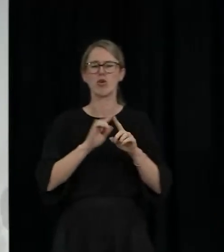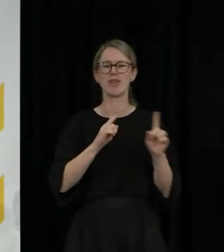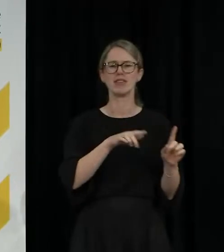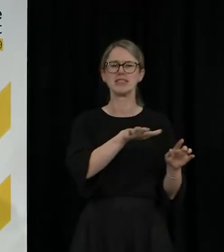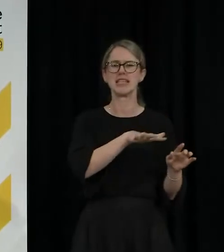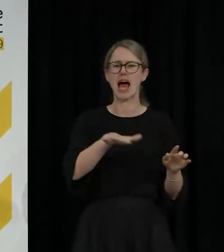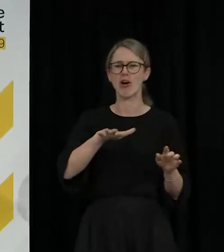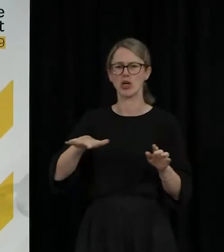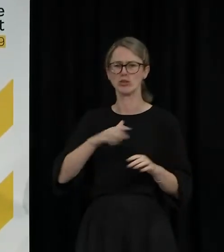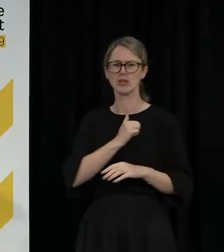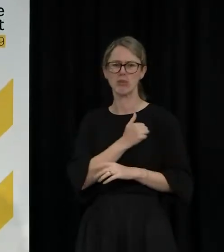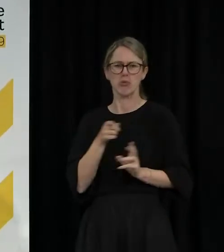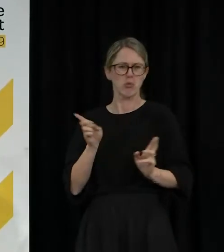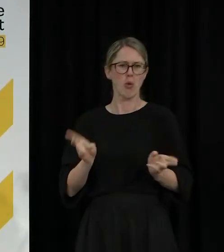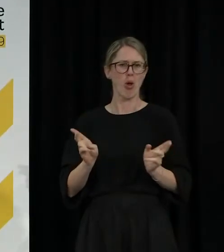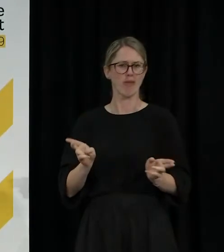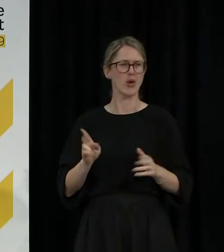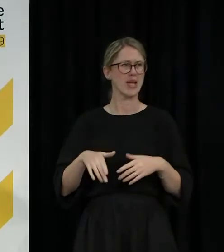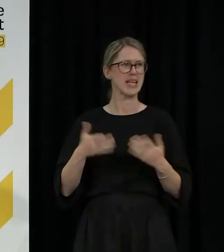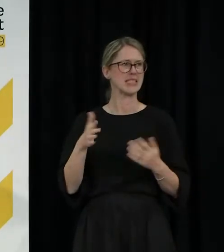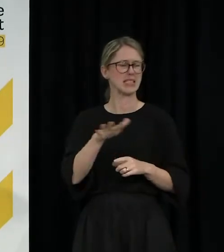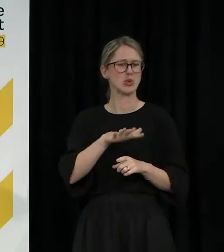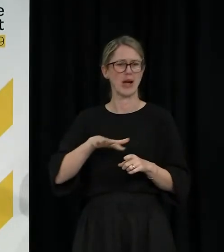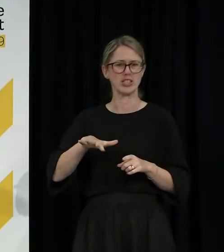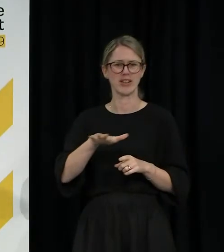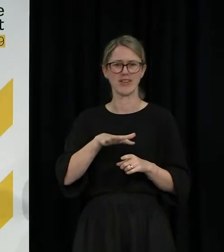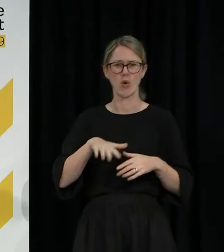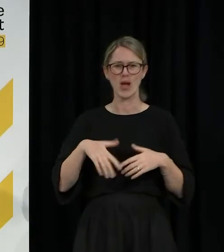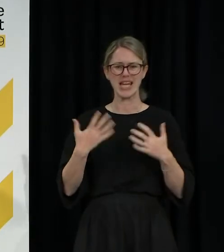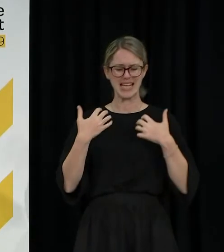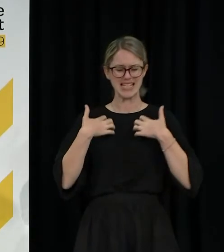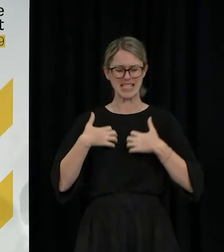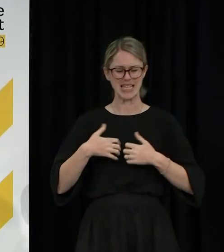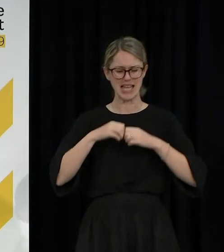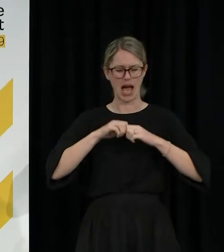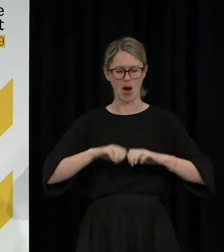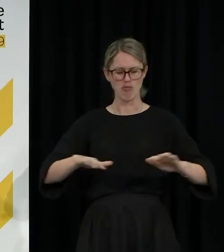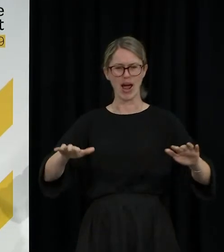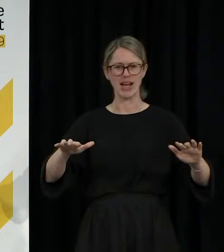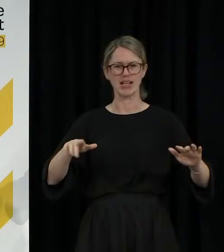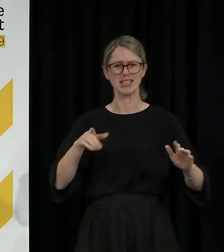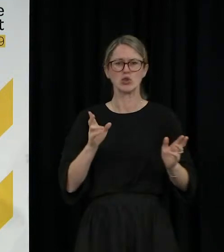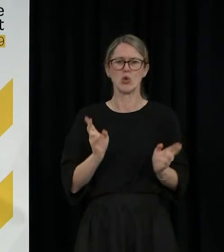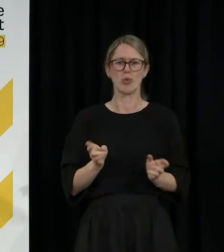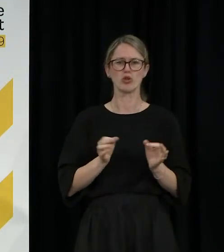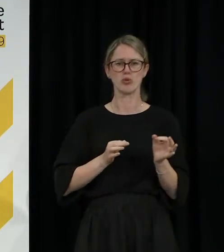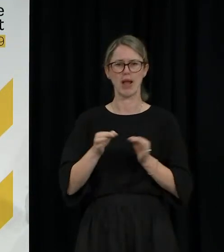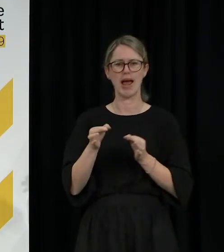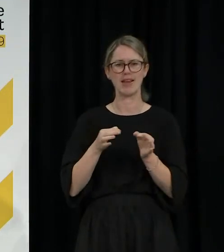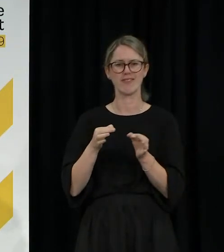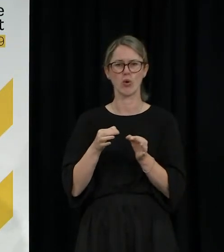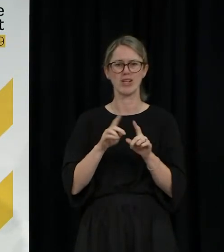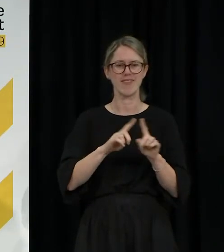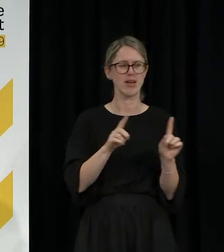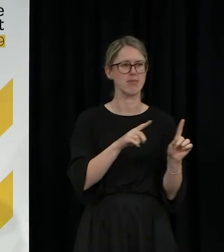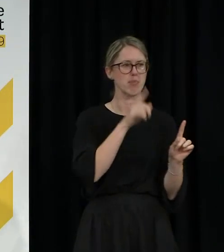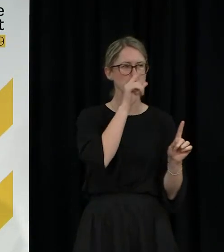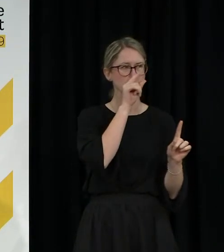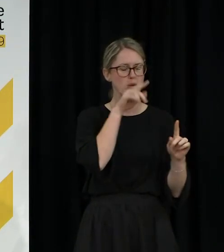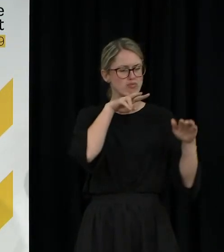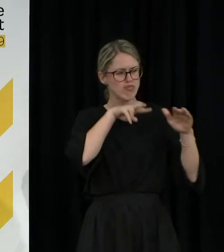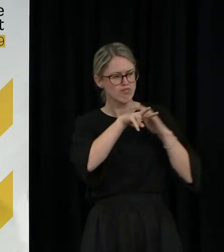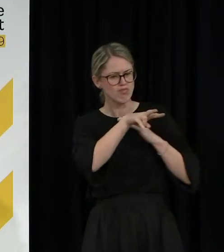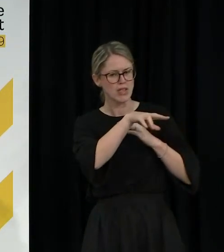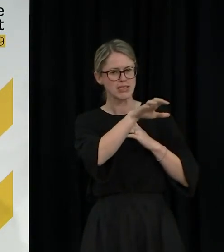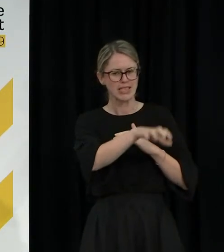we would expect of them in any situation, actually, frankly, with any disease outbreak, but most especially with COVID. It's